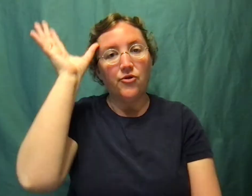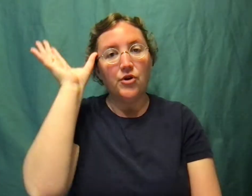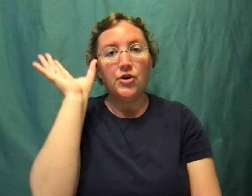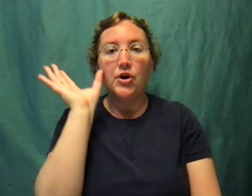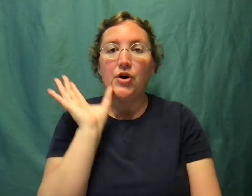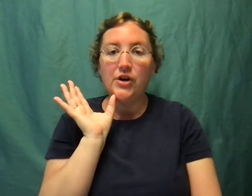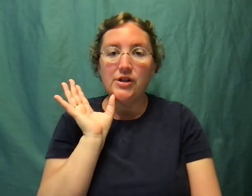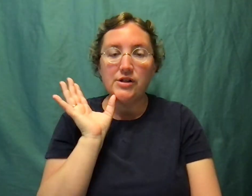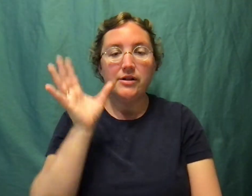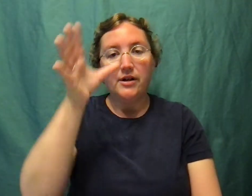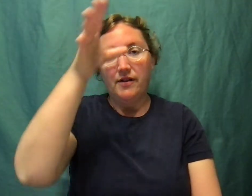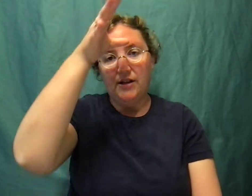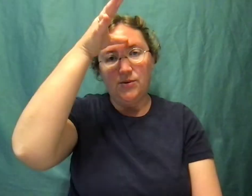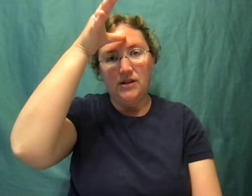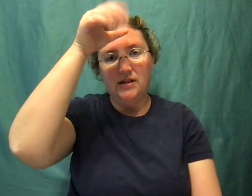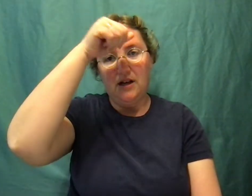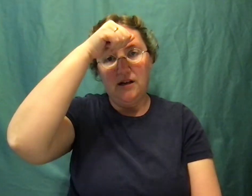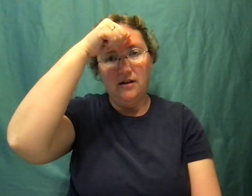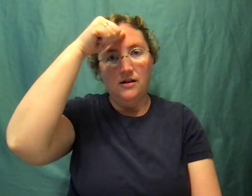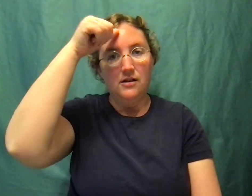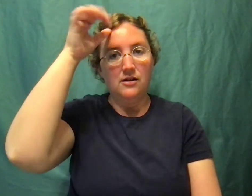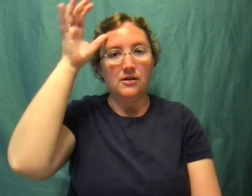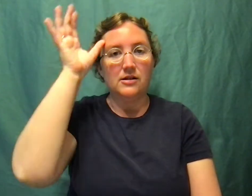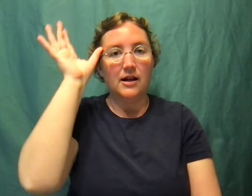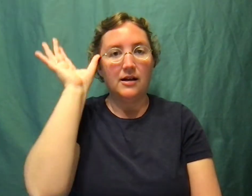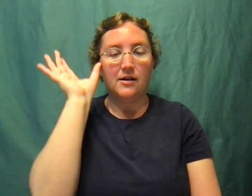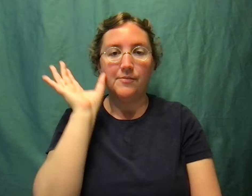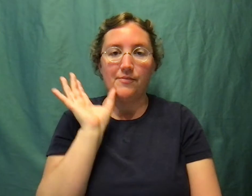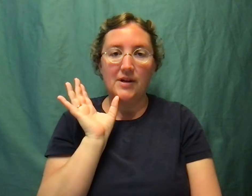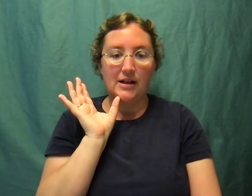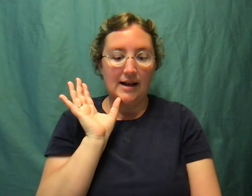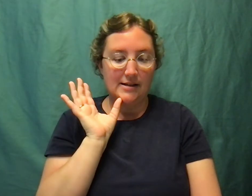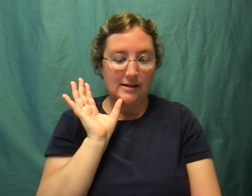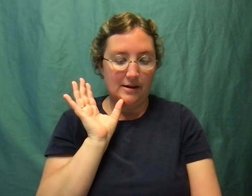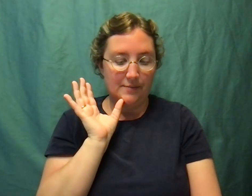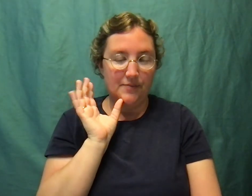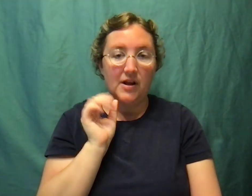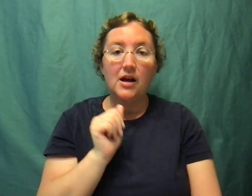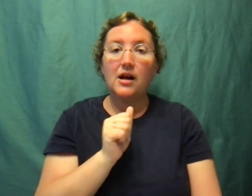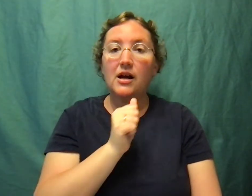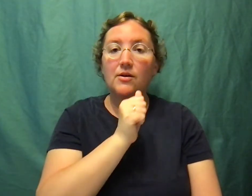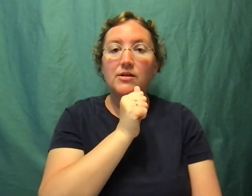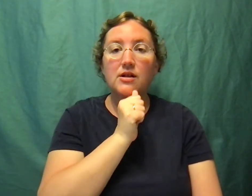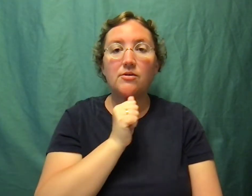fur hoods. That's what this sign looks like. Alaska. Arizona,